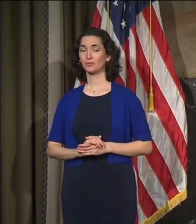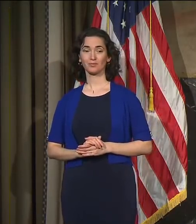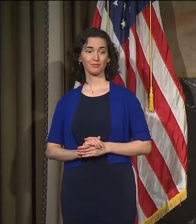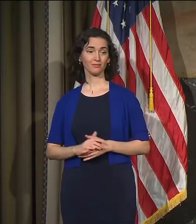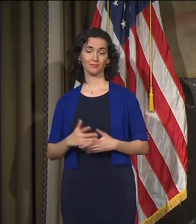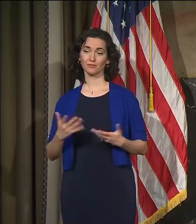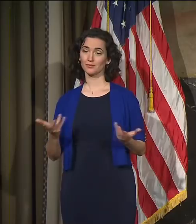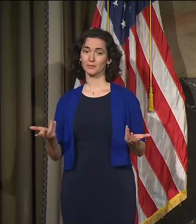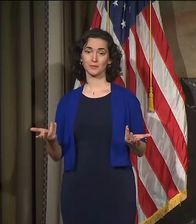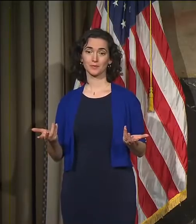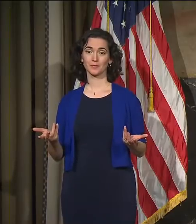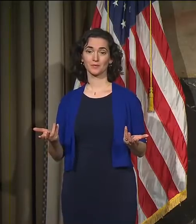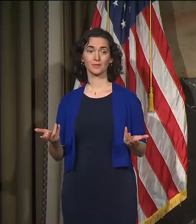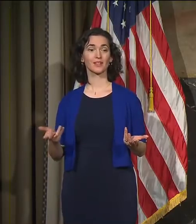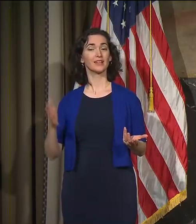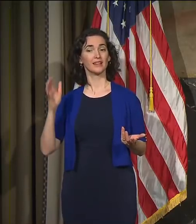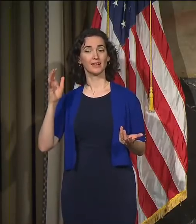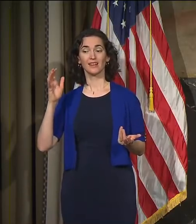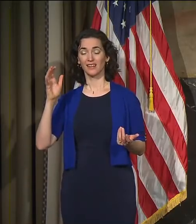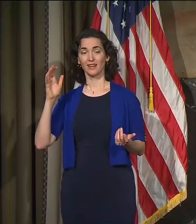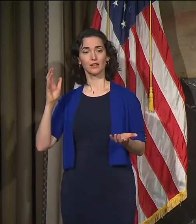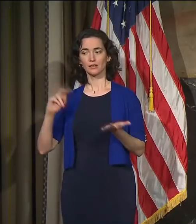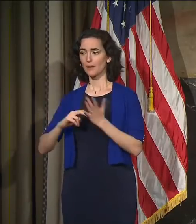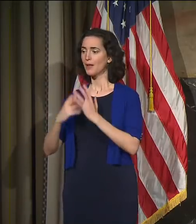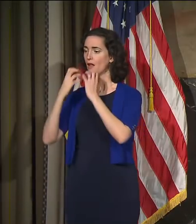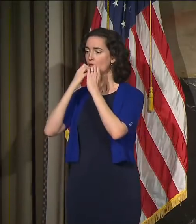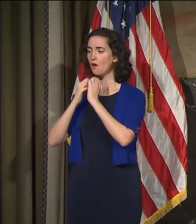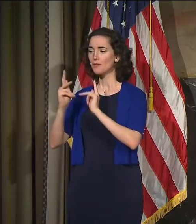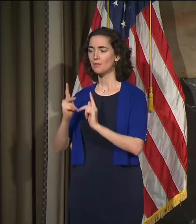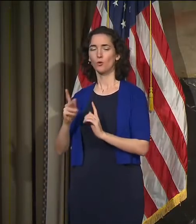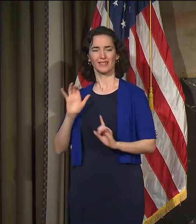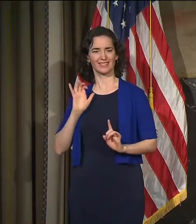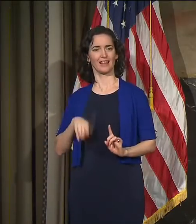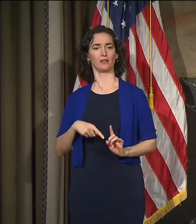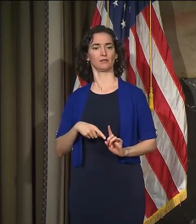That's what it means to be a good neighbor right now.